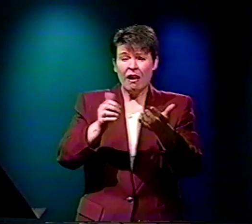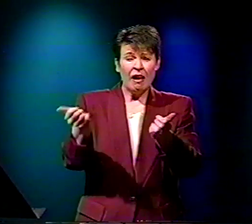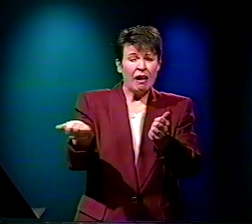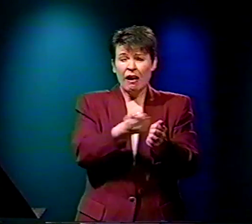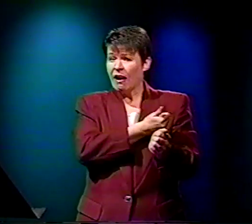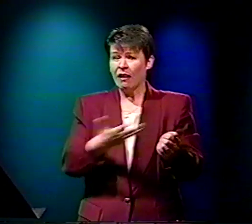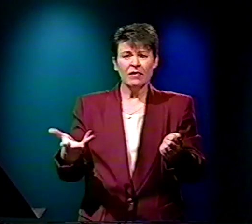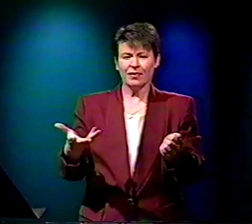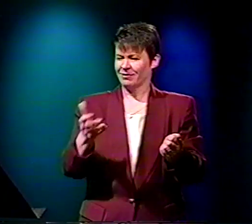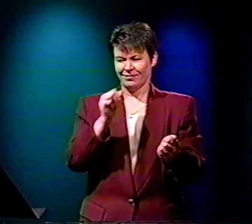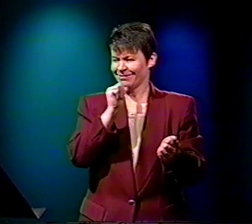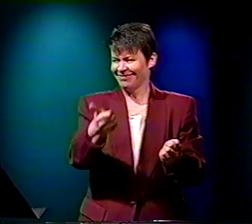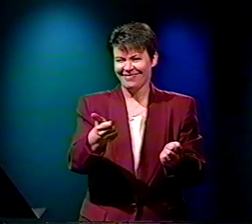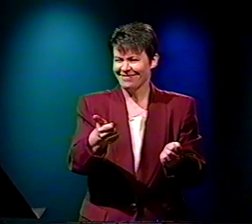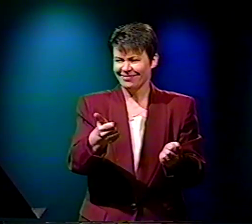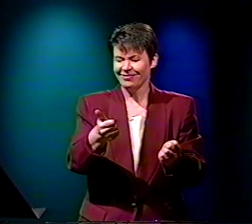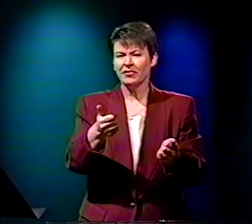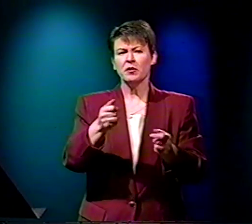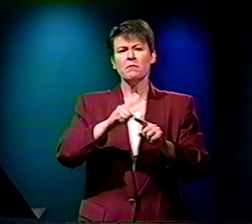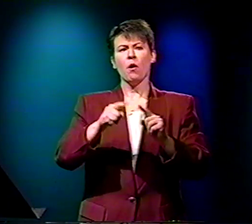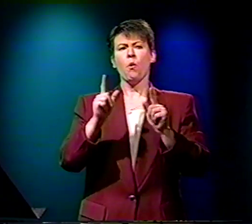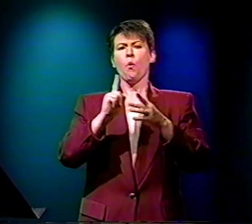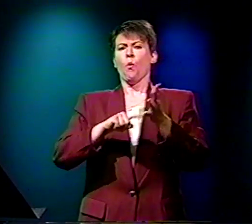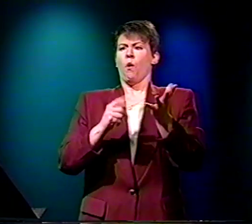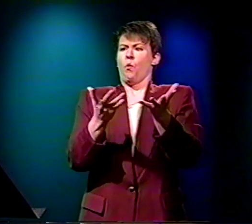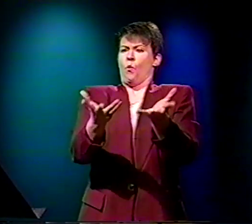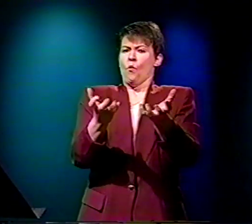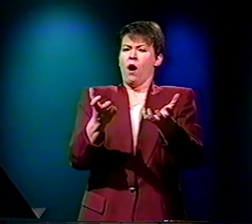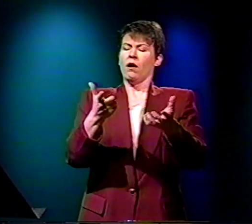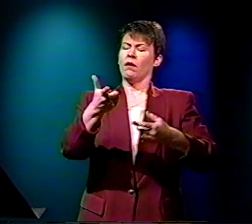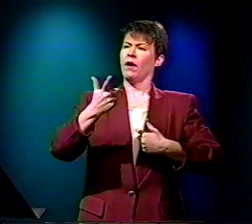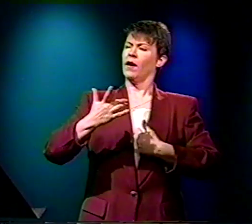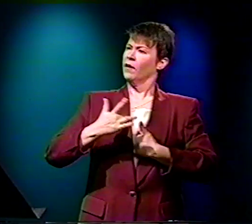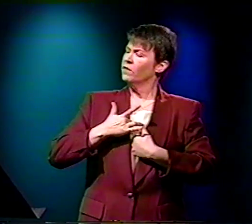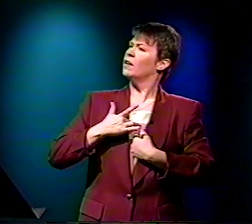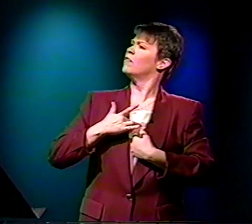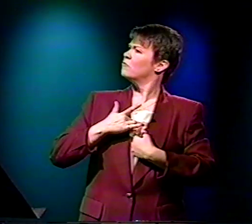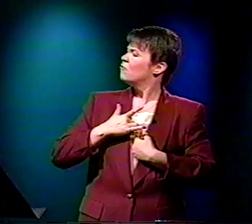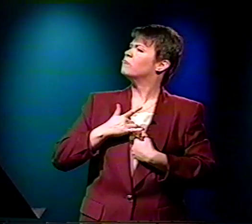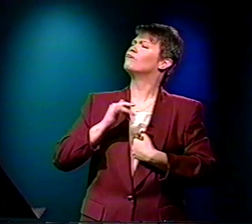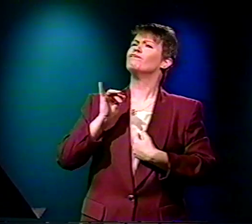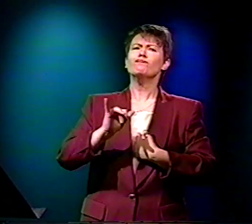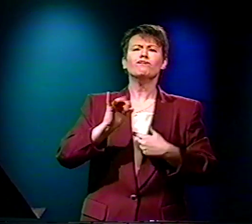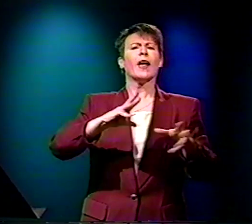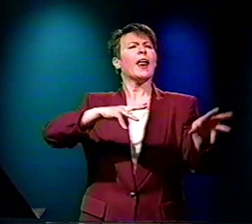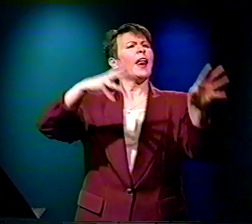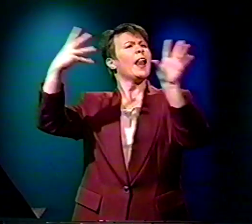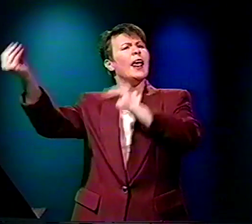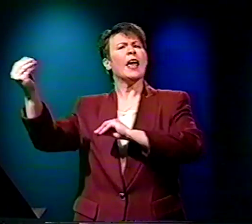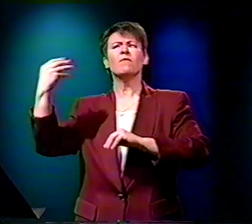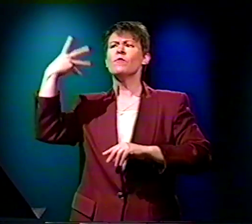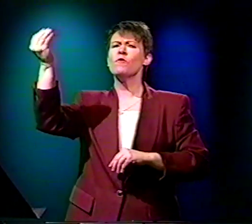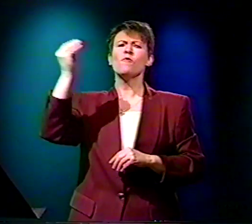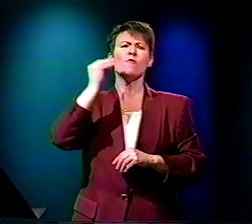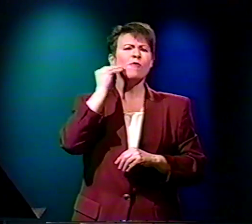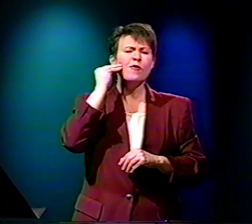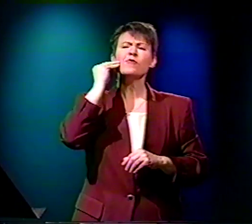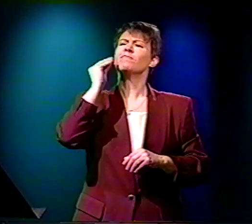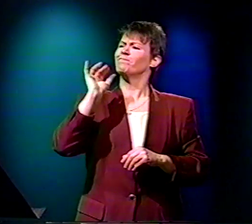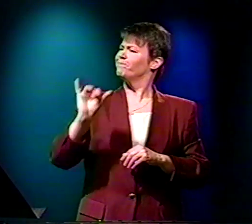remember absolutely everything that I've covered? Perhaps not. But I want the audience to leave with a certain effect, and when they